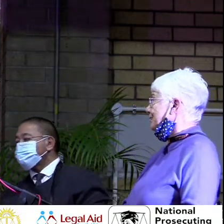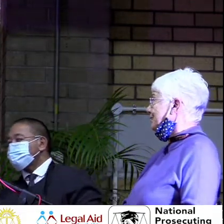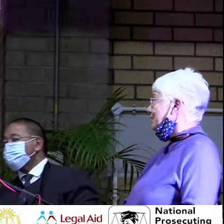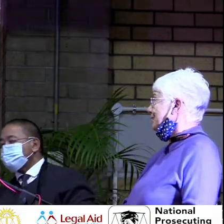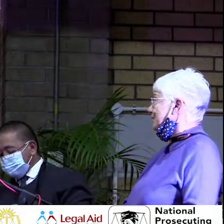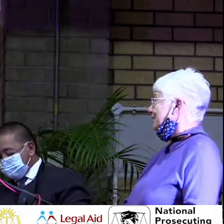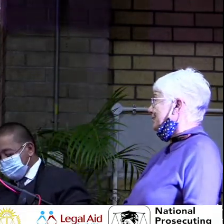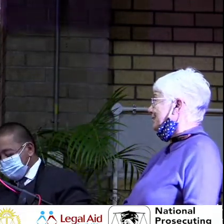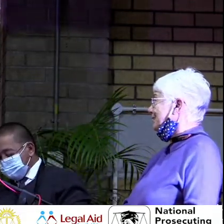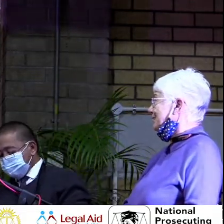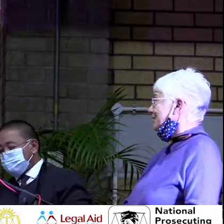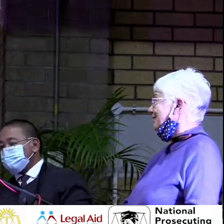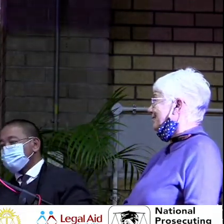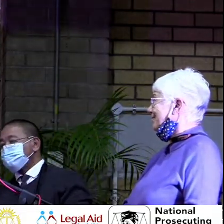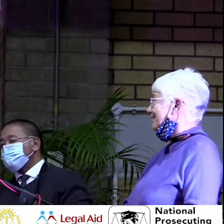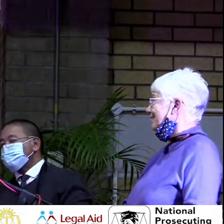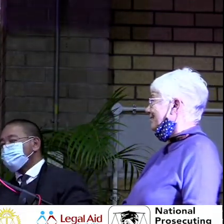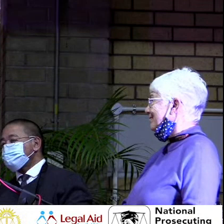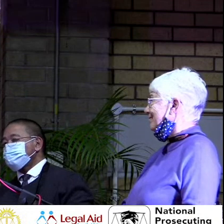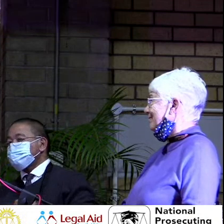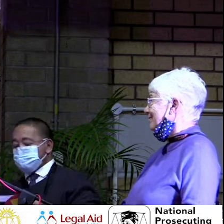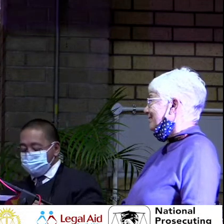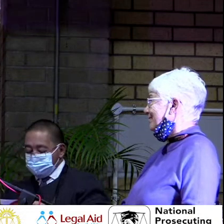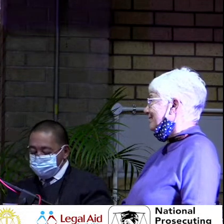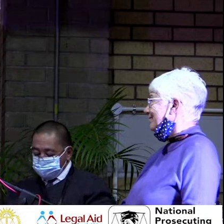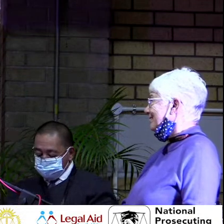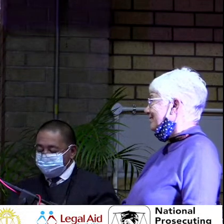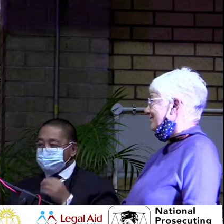with Department of Justice.